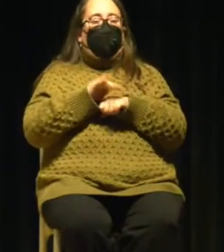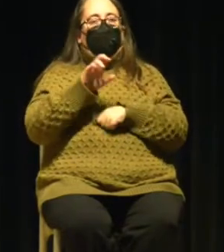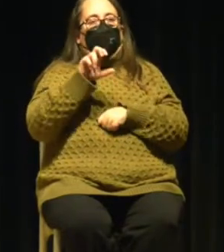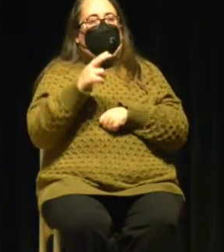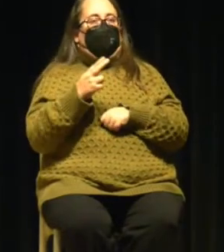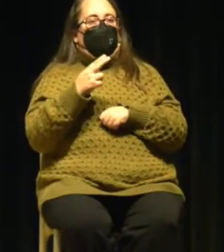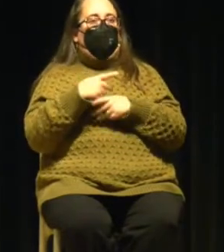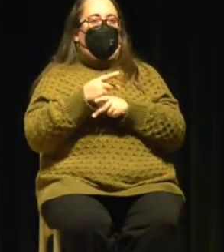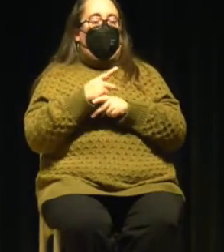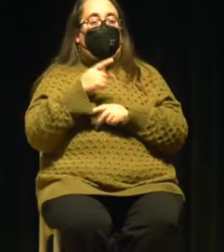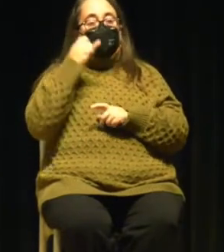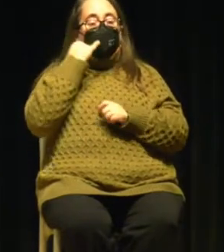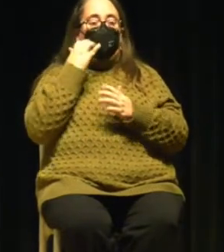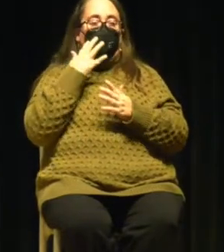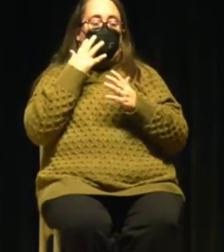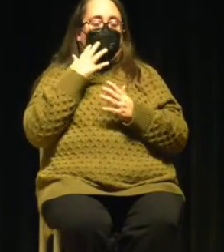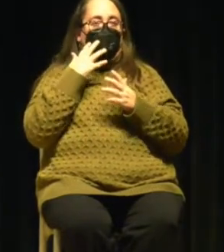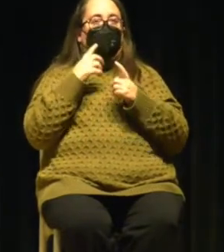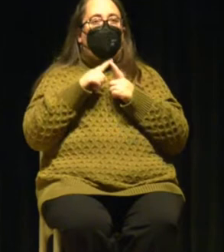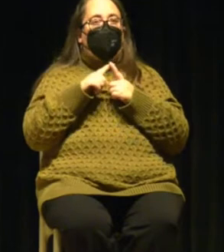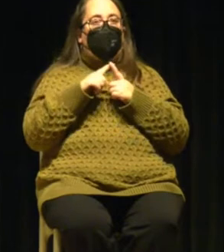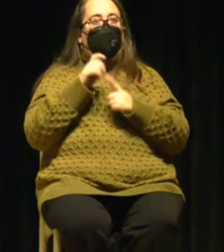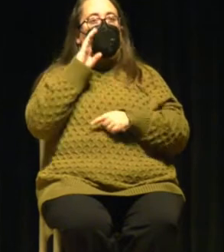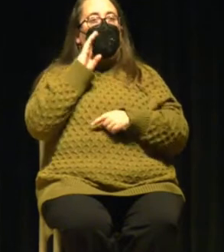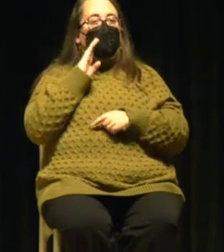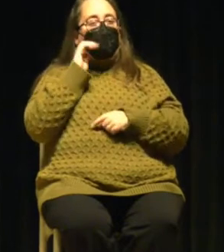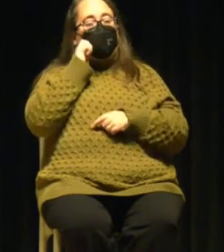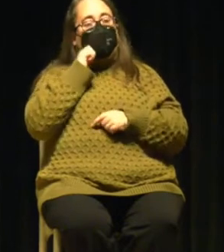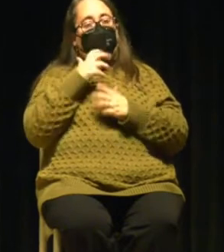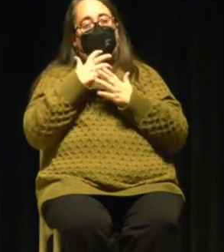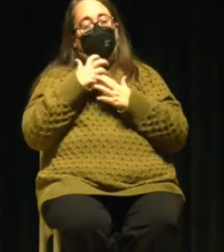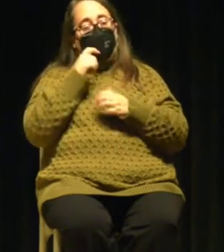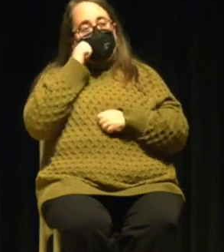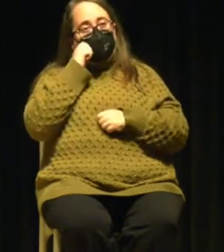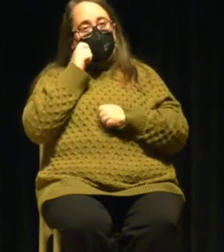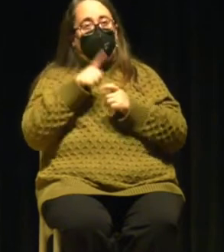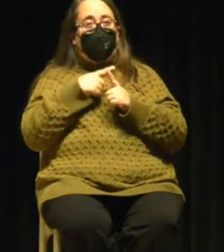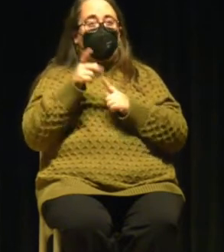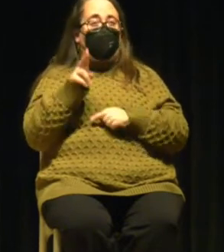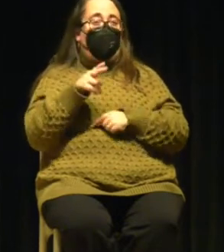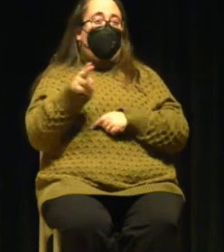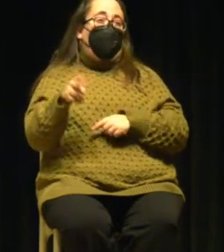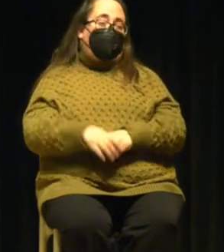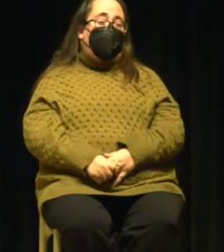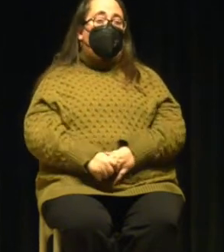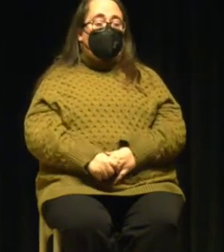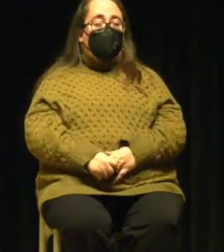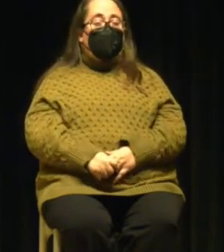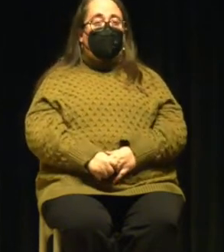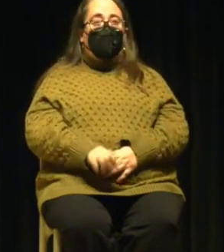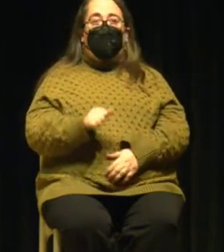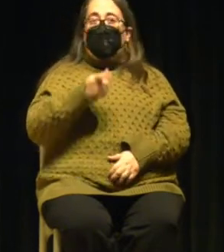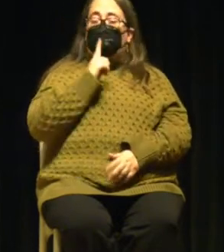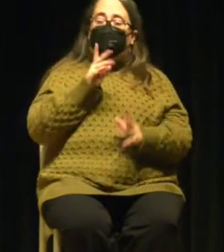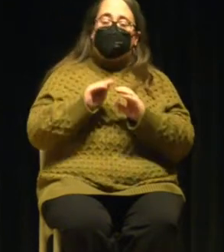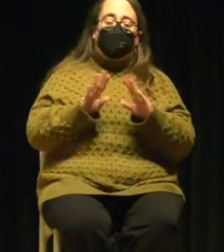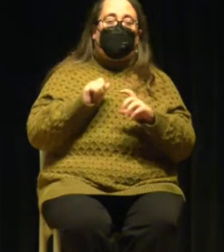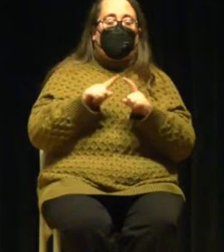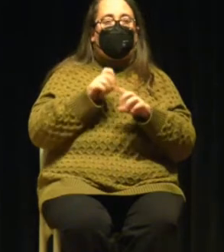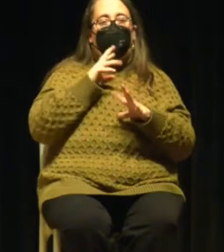you can. And if you're unfortunate enough to actually be brown skinned or dark skinned, good luck, you know, getting married. And it's really poignant